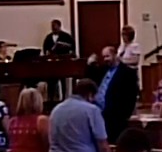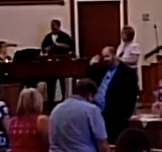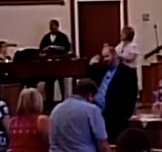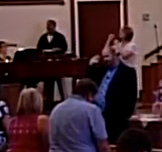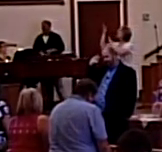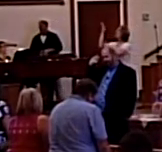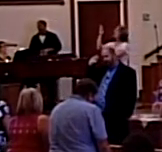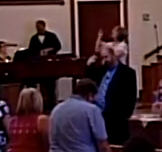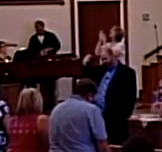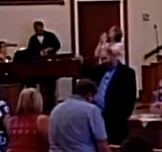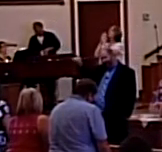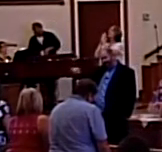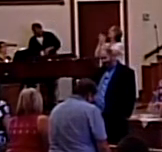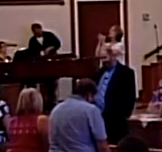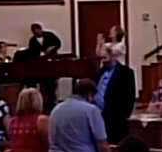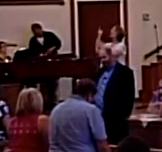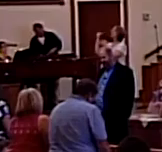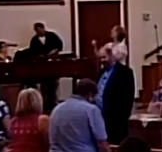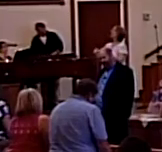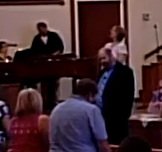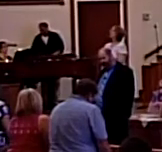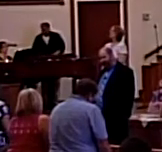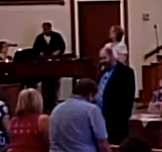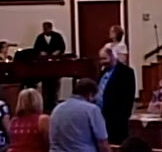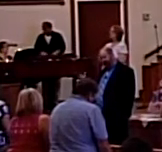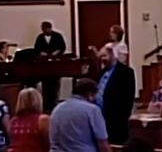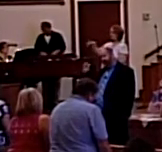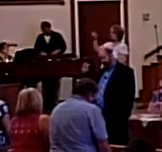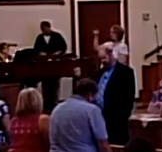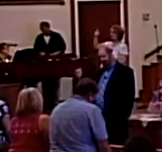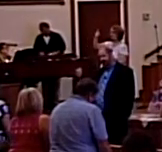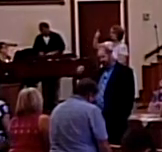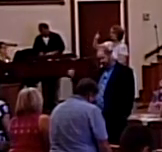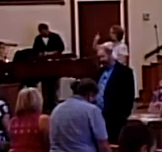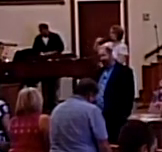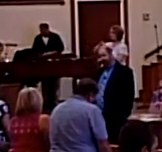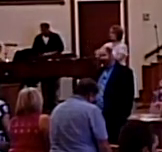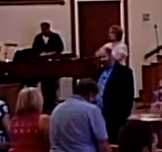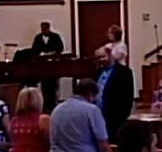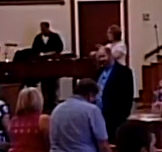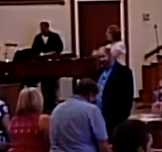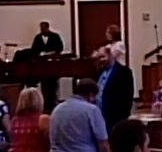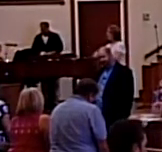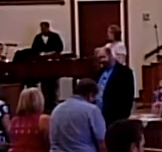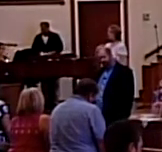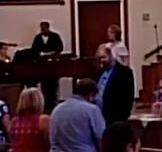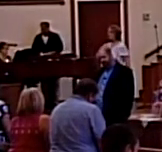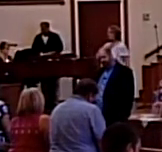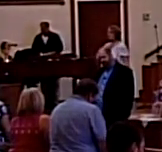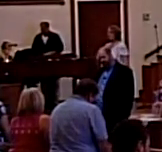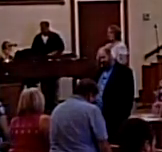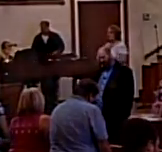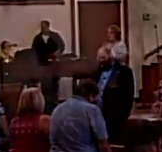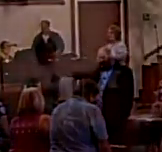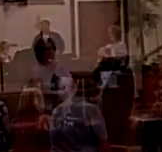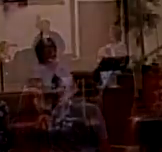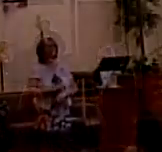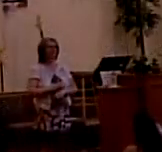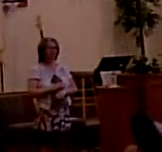Father God, I pray for that one today that finds themselves in chain and bondage by sin.